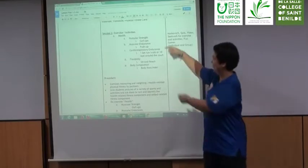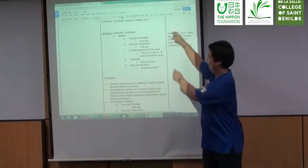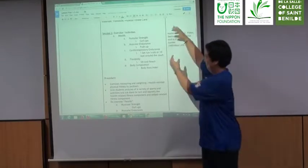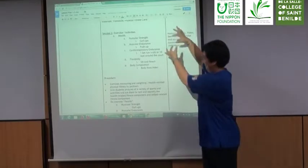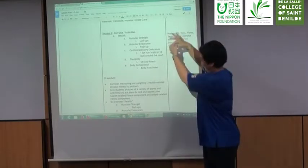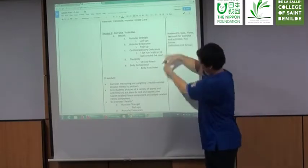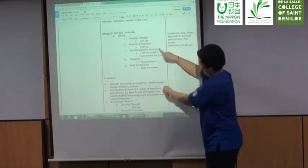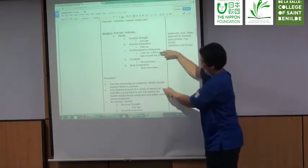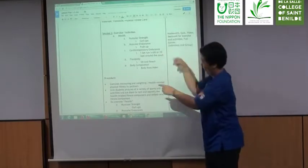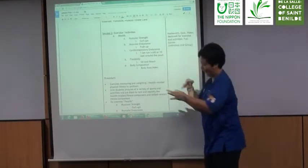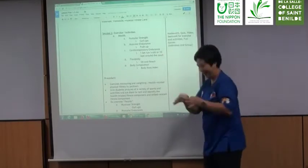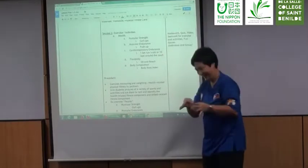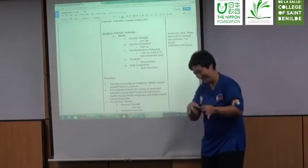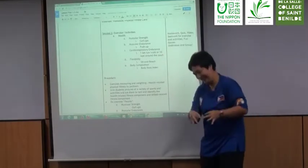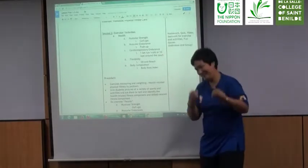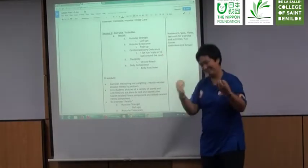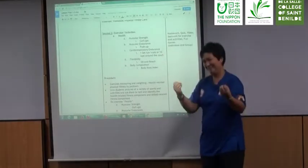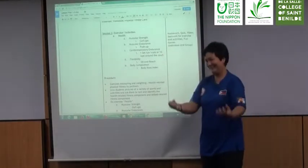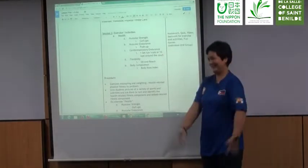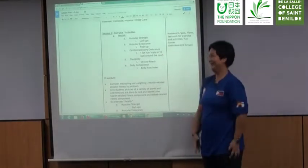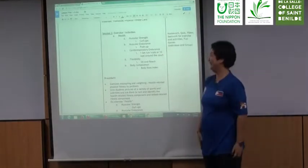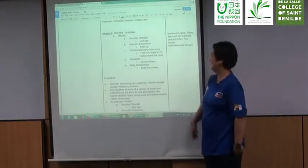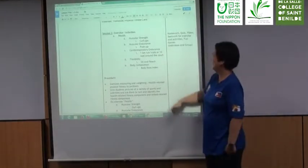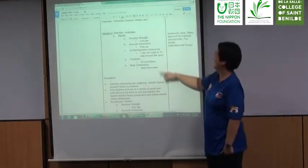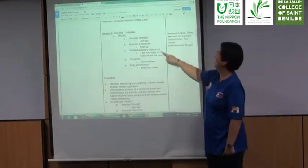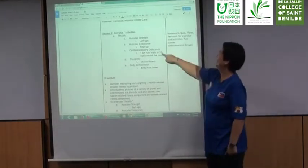turtles, push-ups, pull-ups.